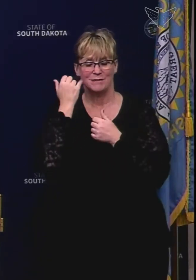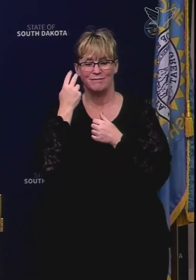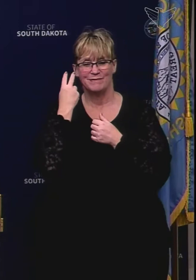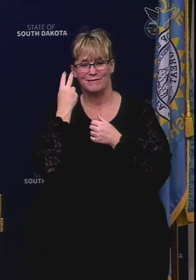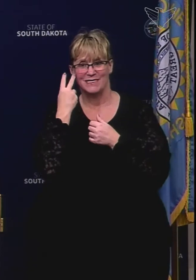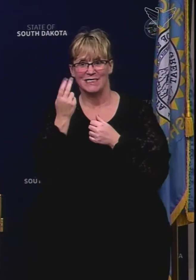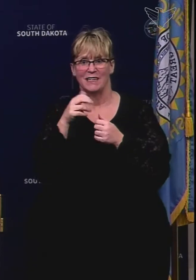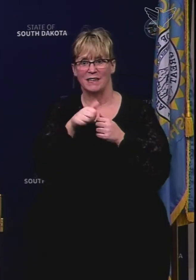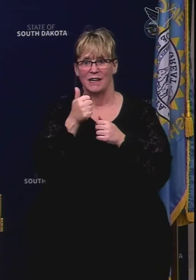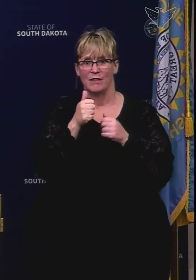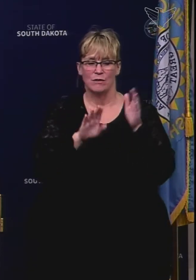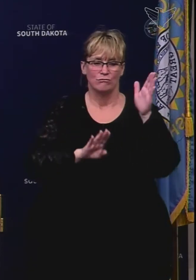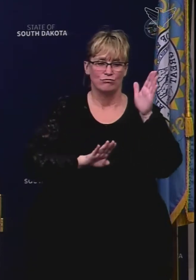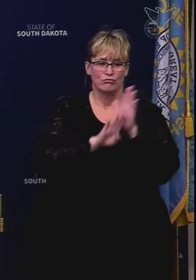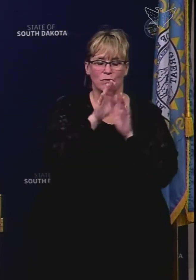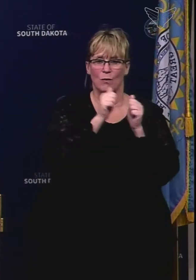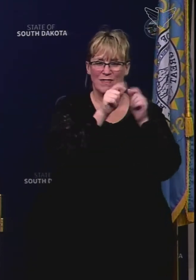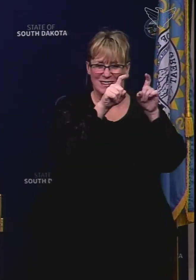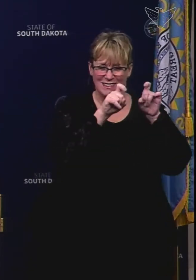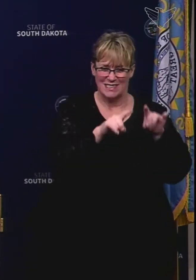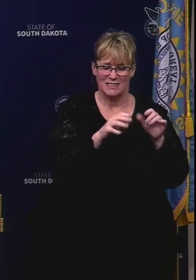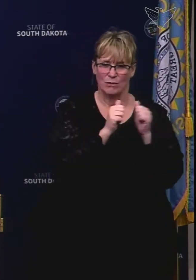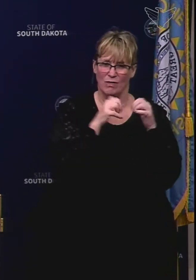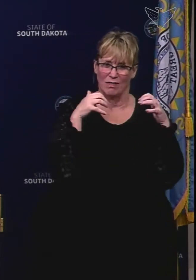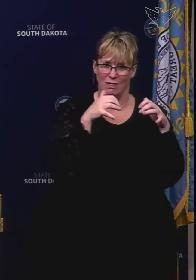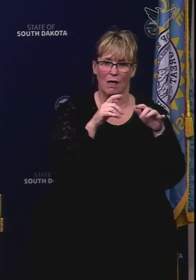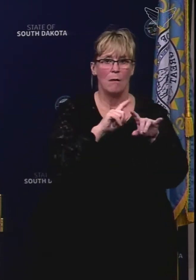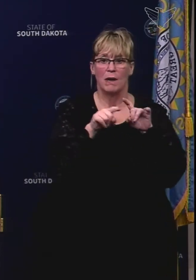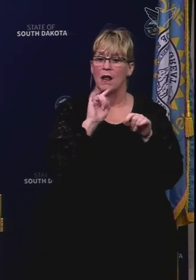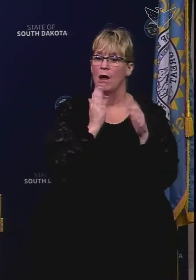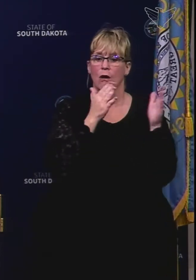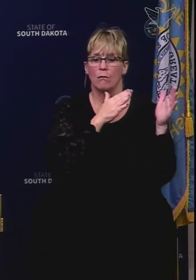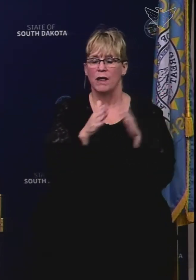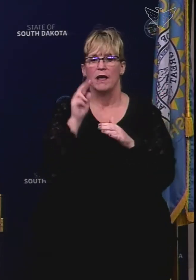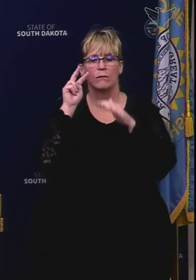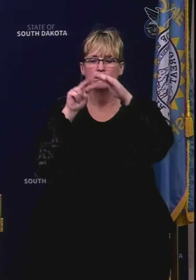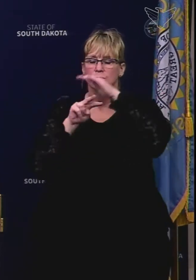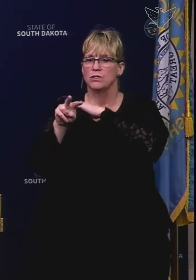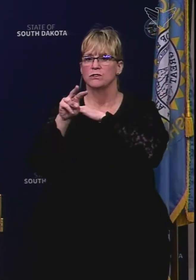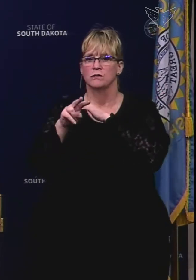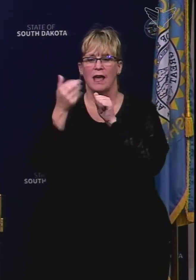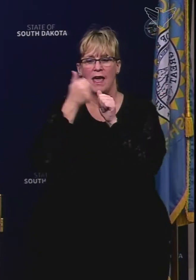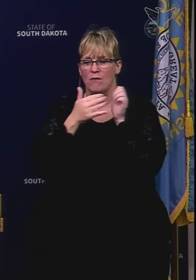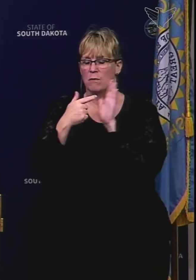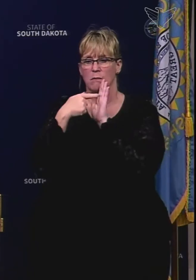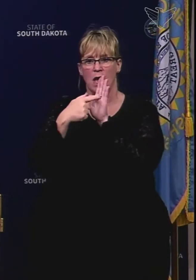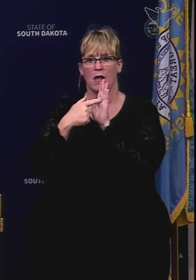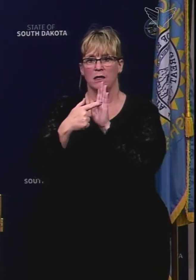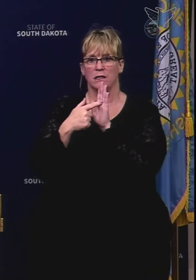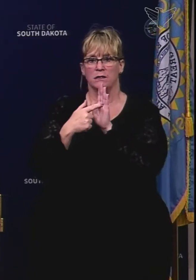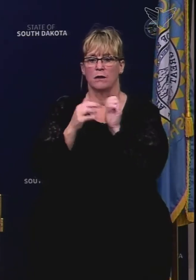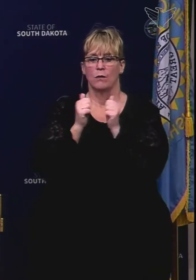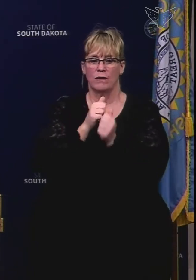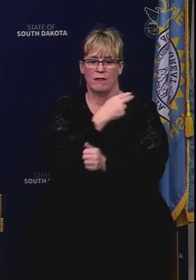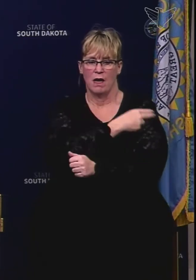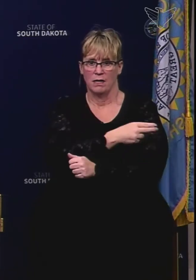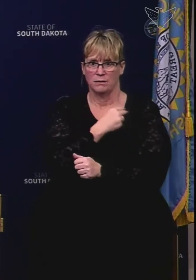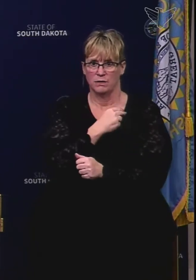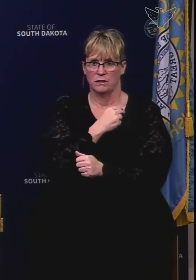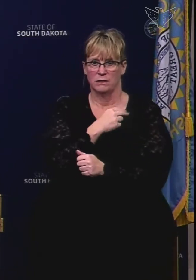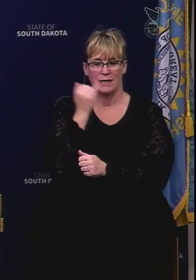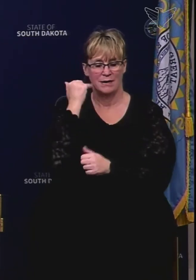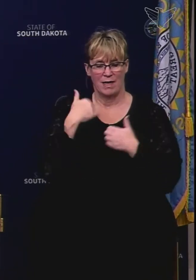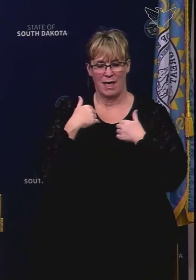we have going on and that we're doing. But again, our entire plan, our projections, and modeling was based on hospitalization